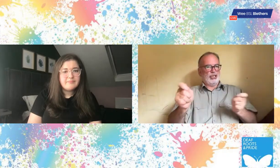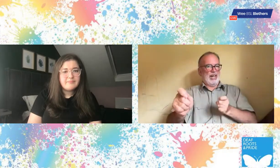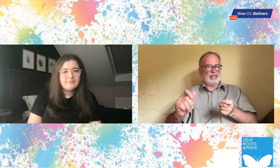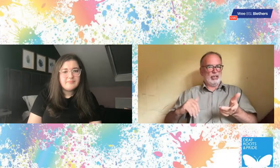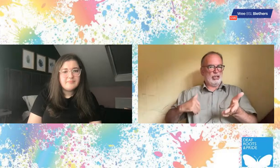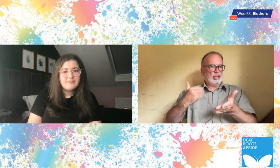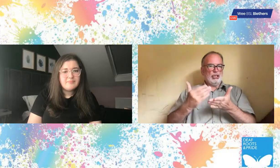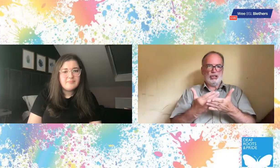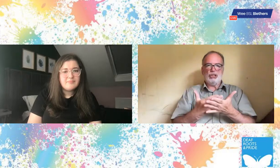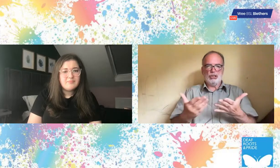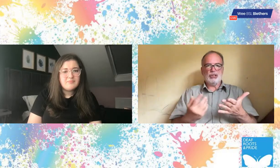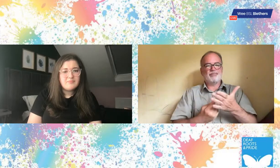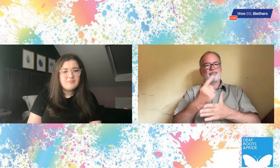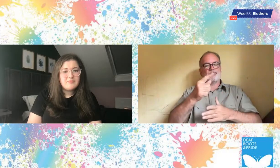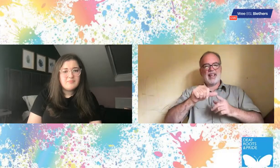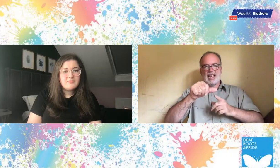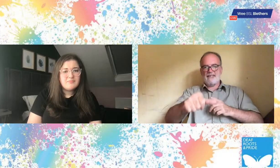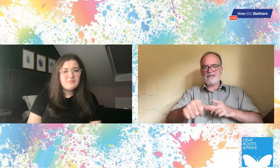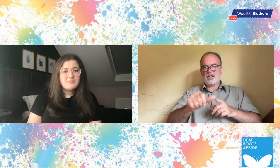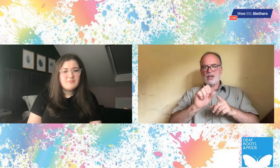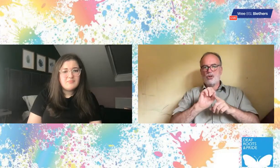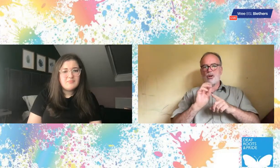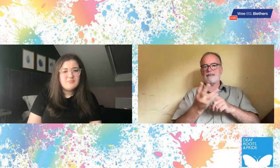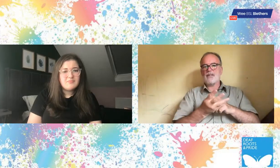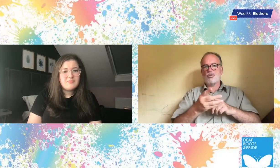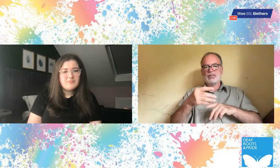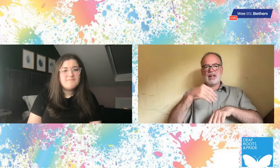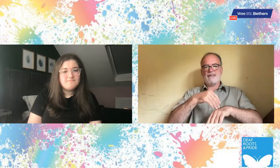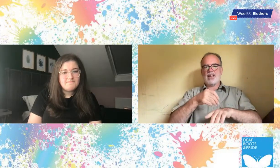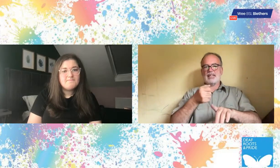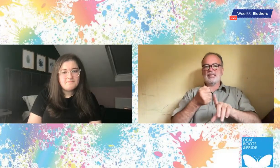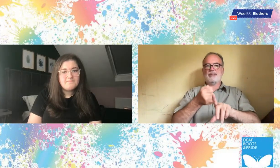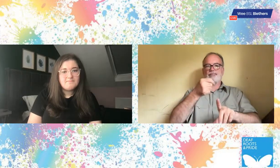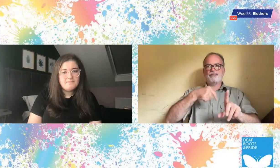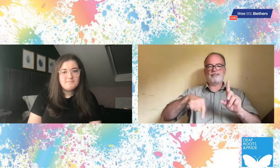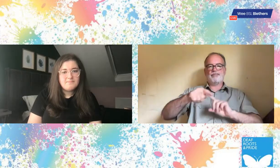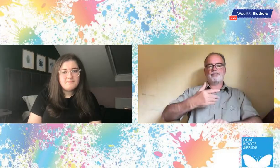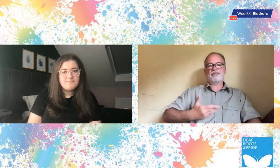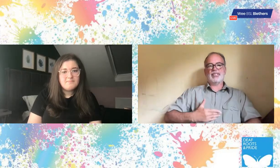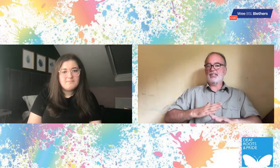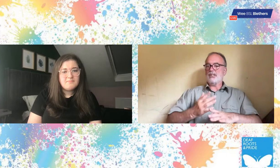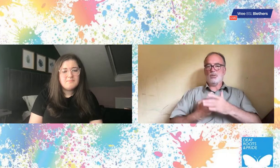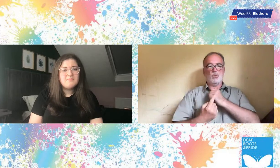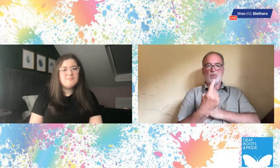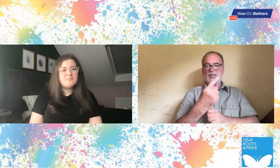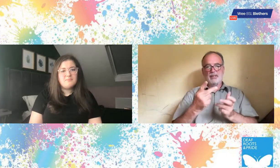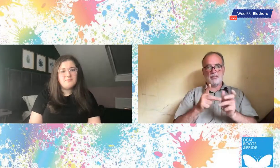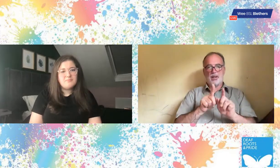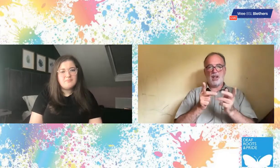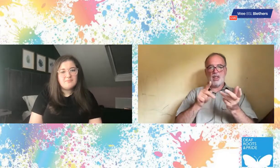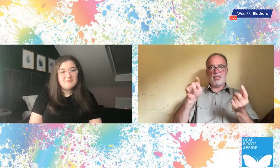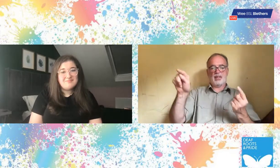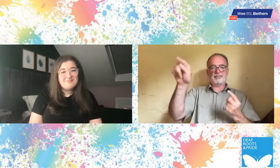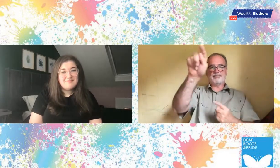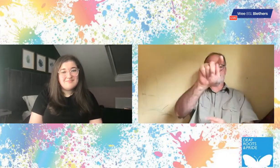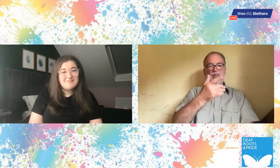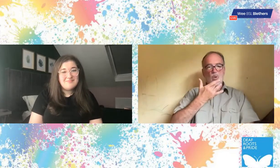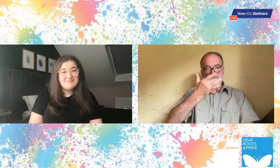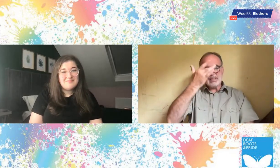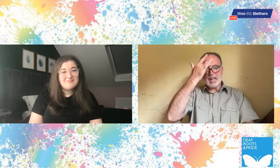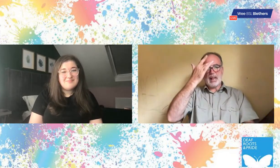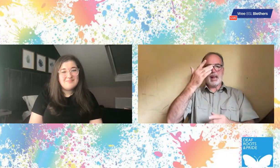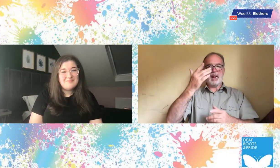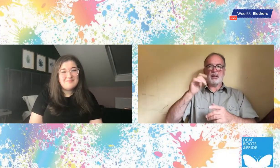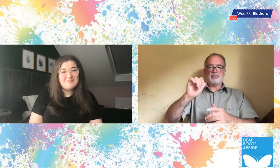we're trying to kind of, bit like other businesses, sort of change, diversify, and make sure